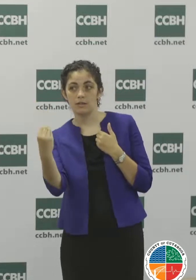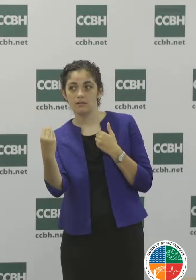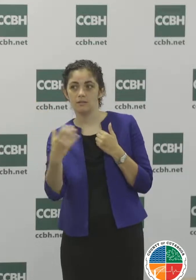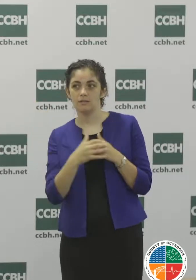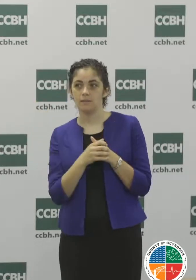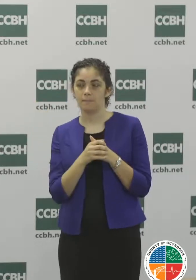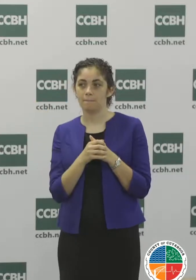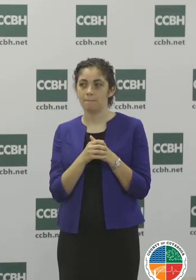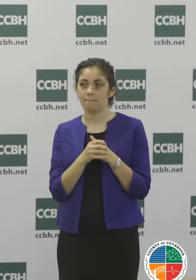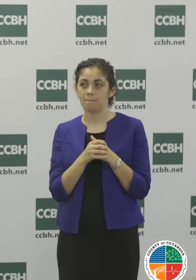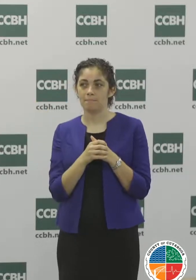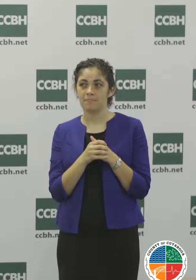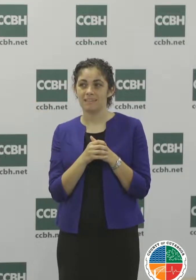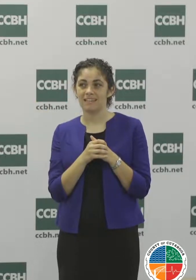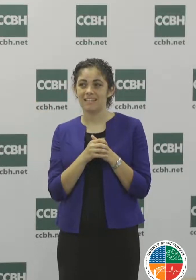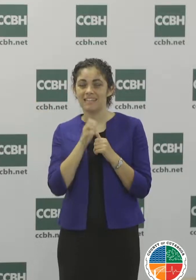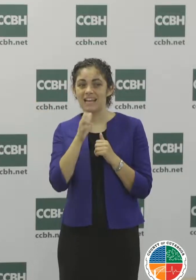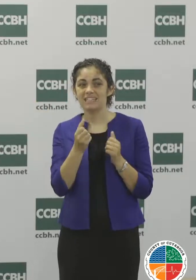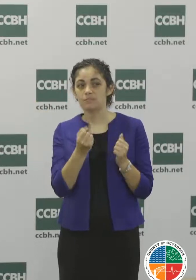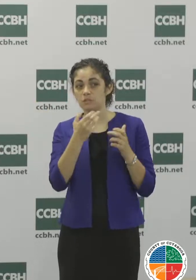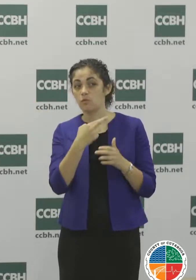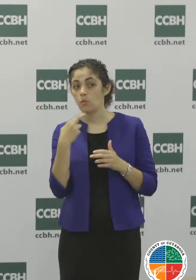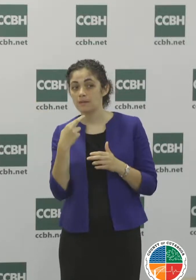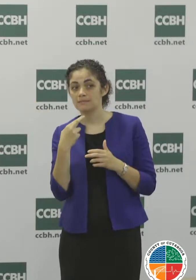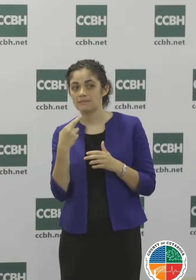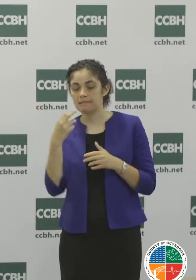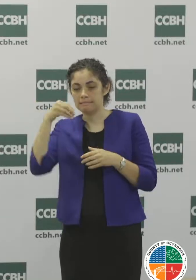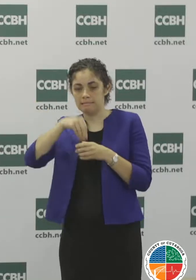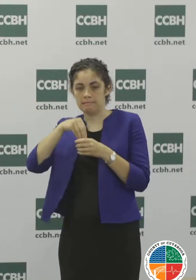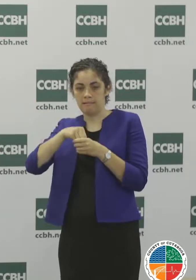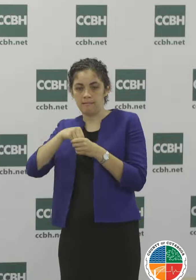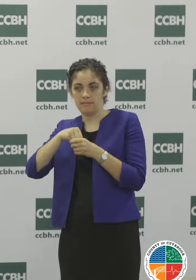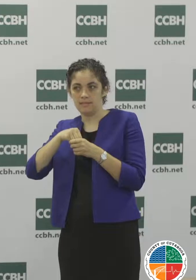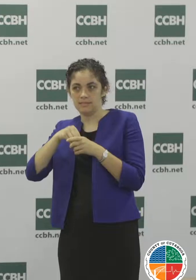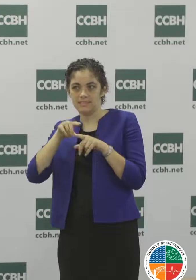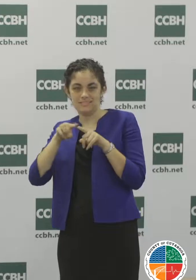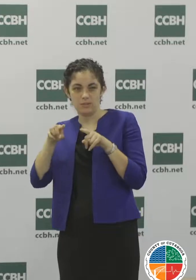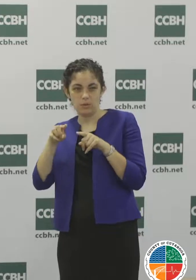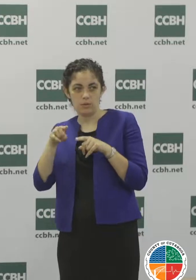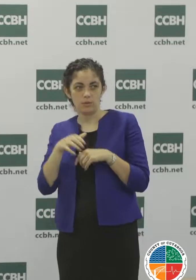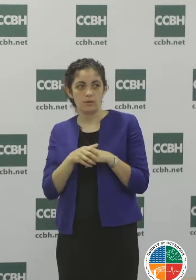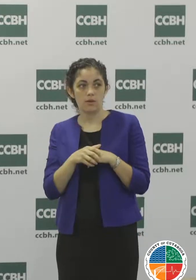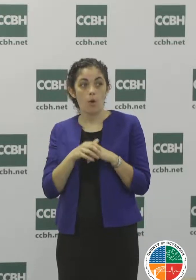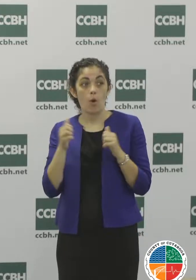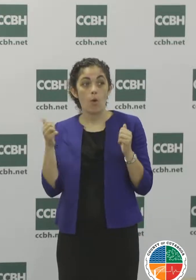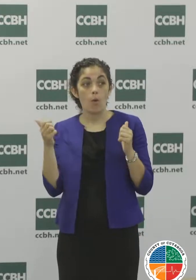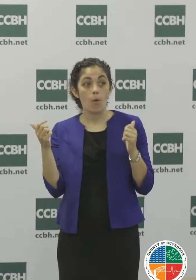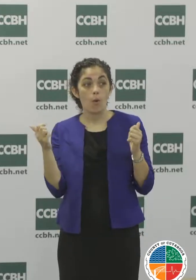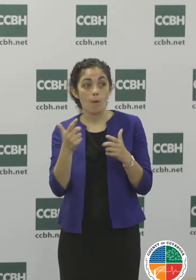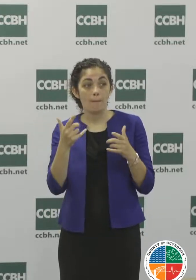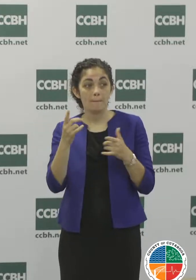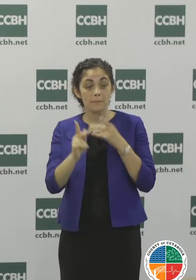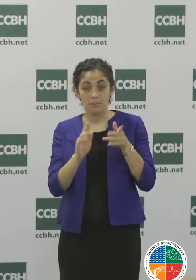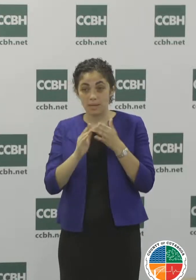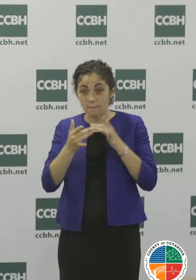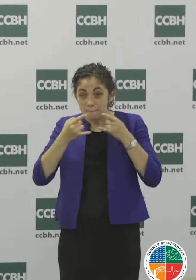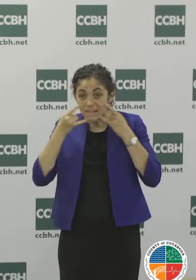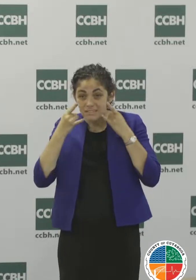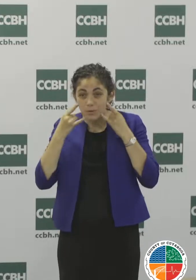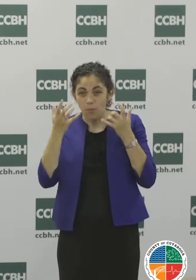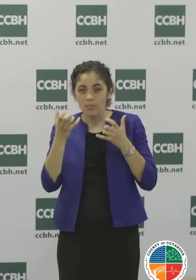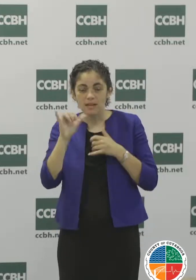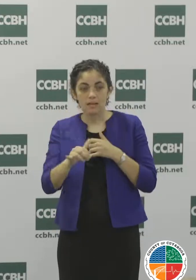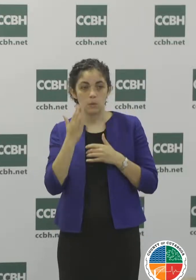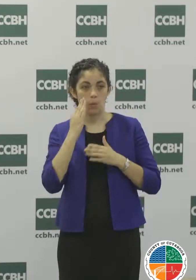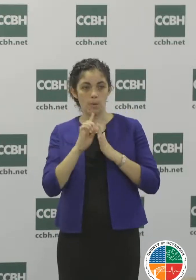certainly is less of a risk than being inside. Ideally, we'd like to see everyone masked. We understand in